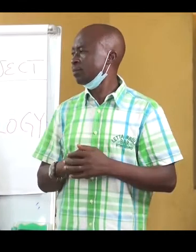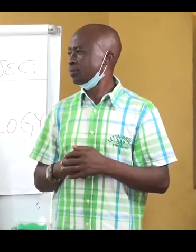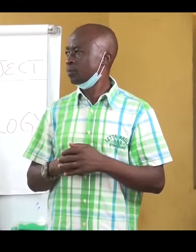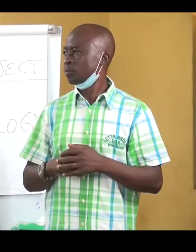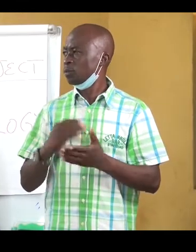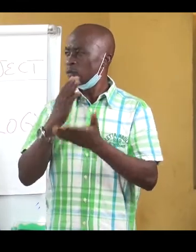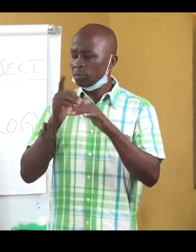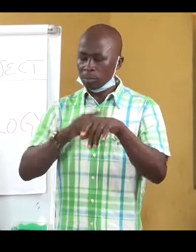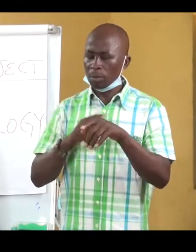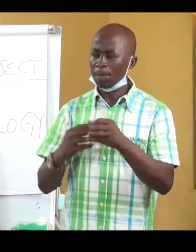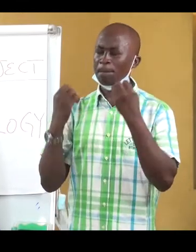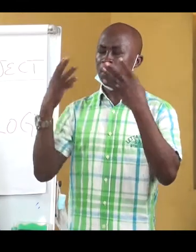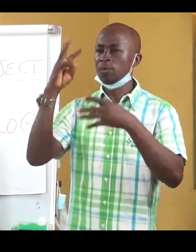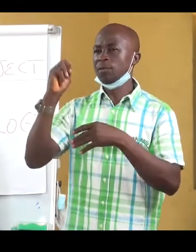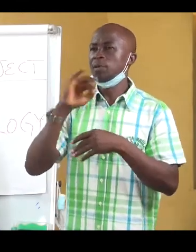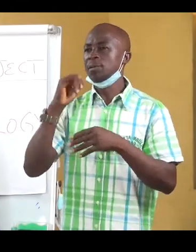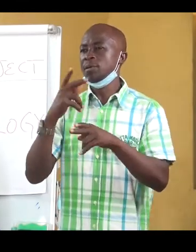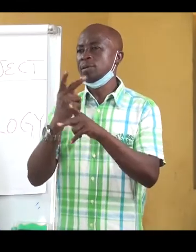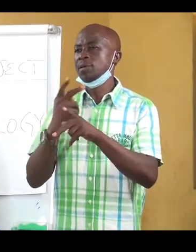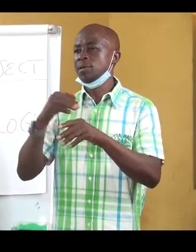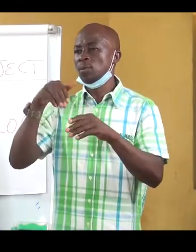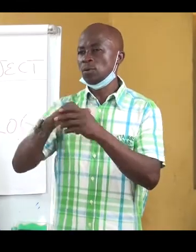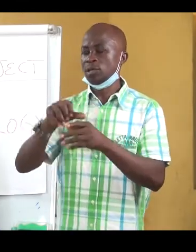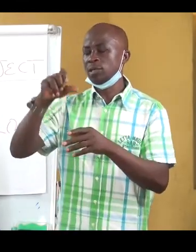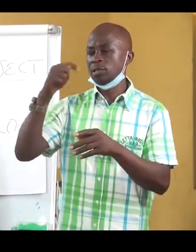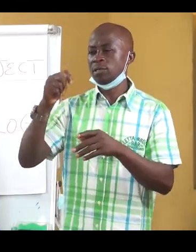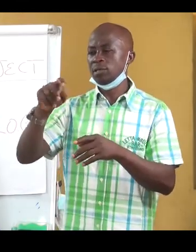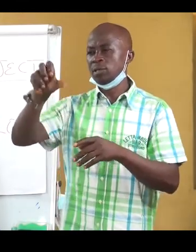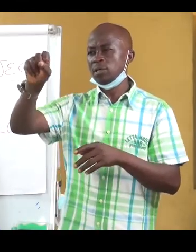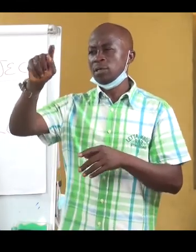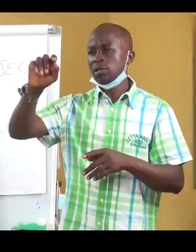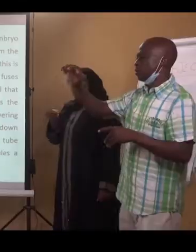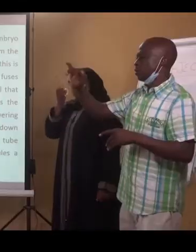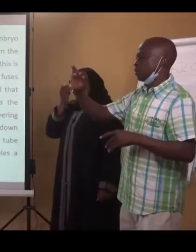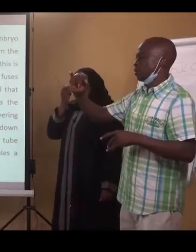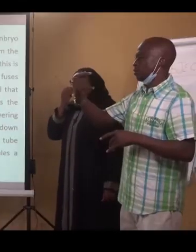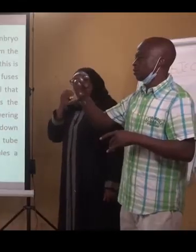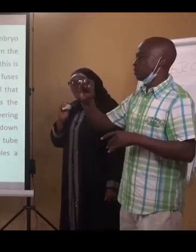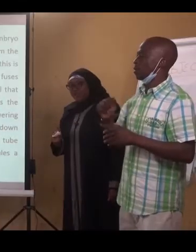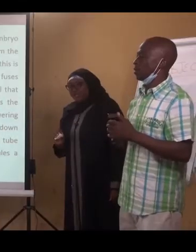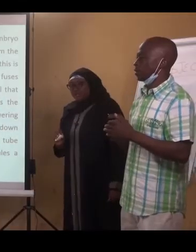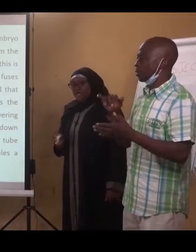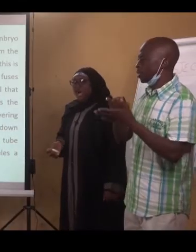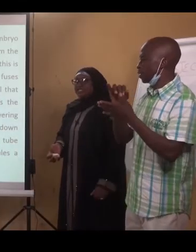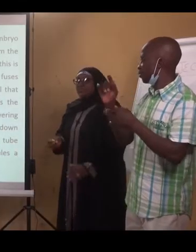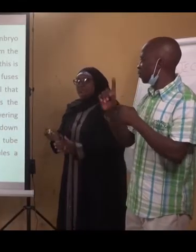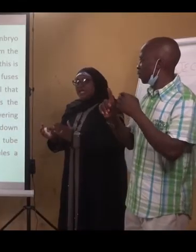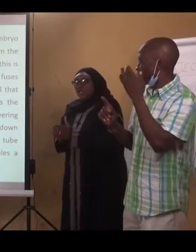grains are being deposited on the stigma. That is a situation whereby the ovary has many